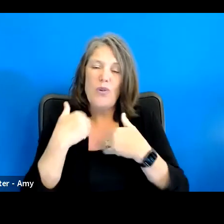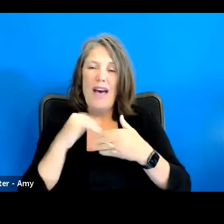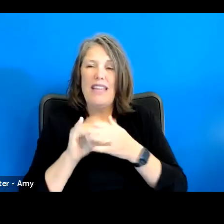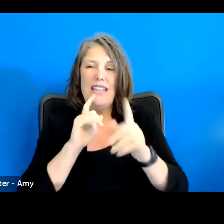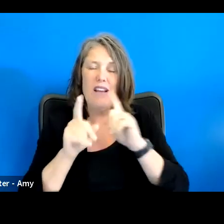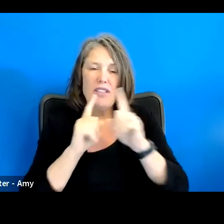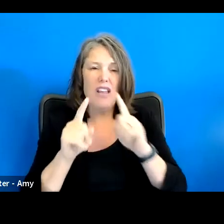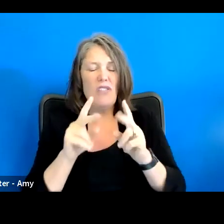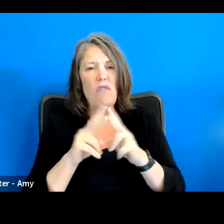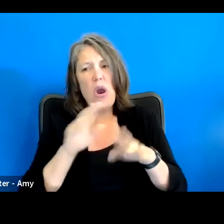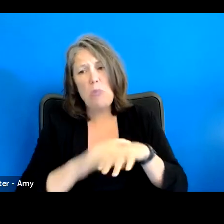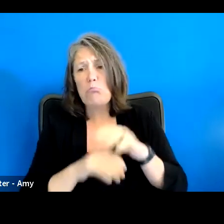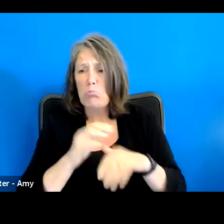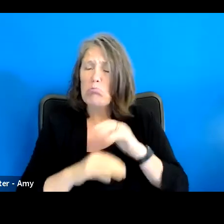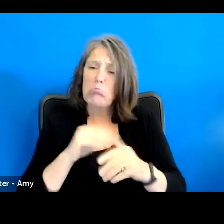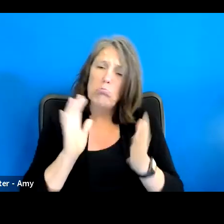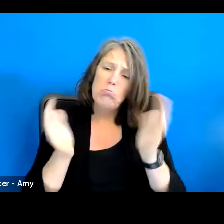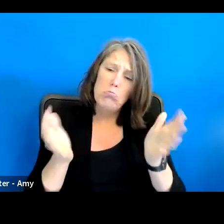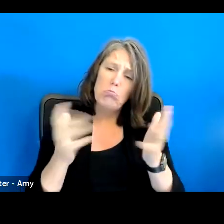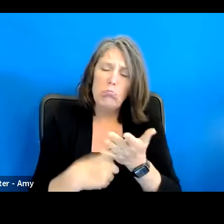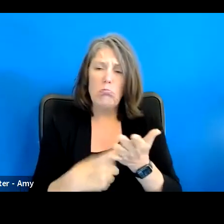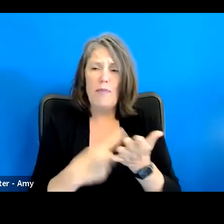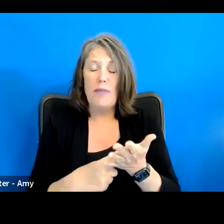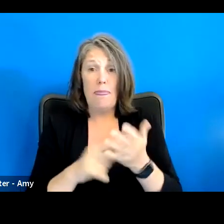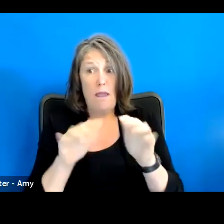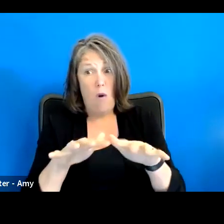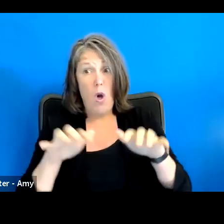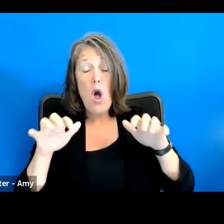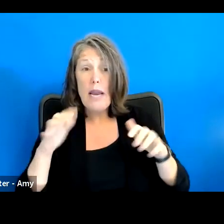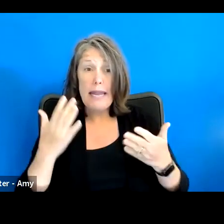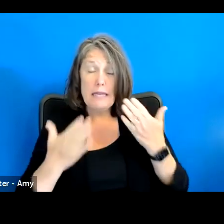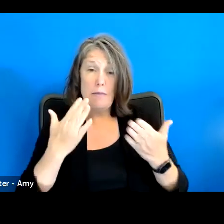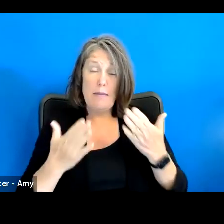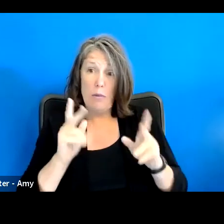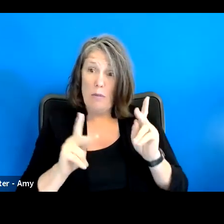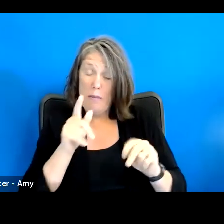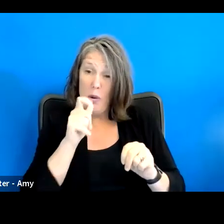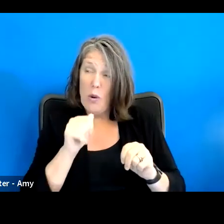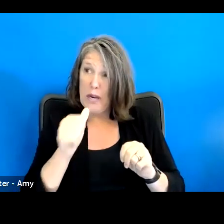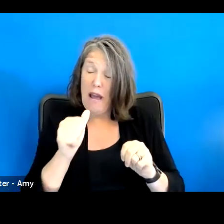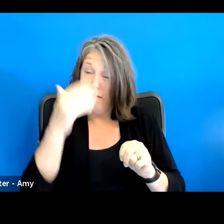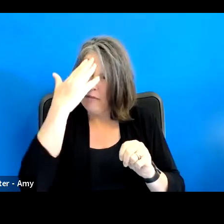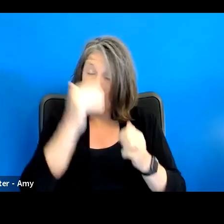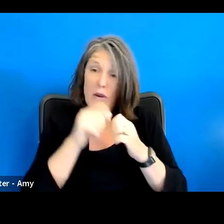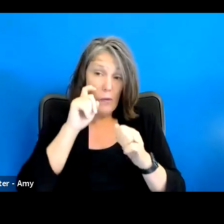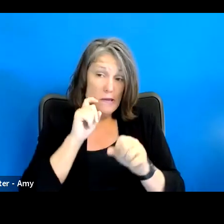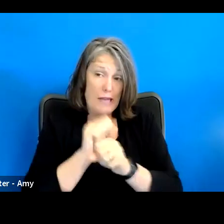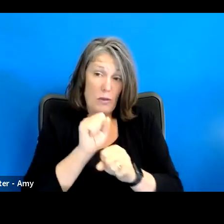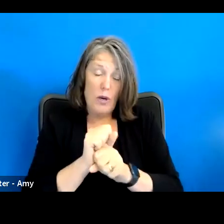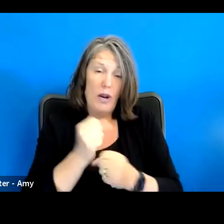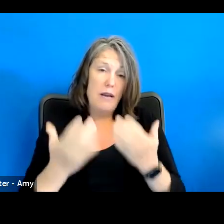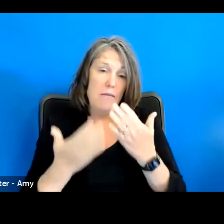very comfortable talking about them. And so while audiences may view it, or people who aren't familiar with sex work may be